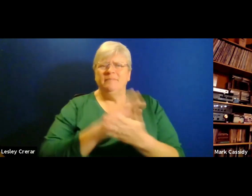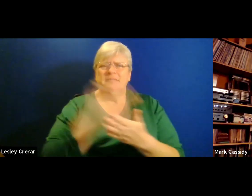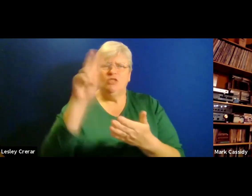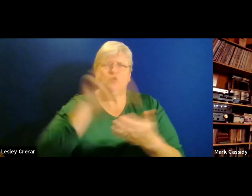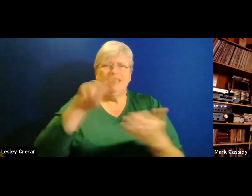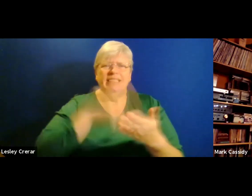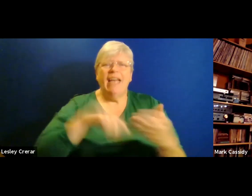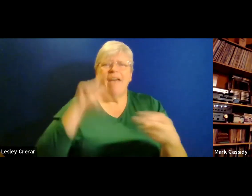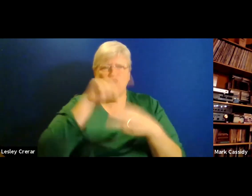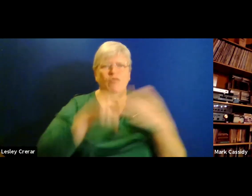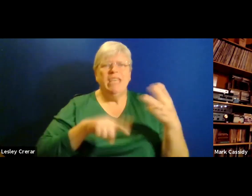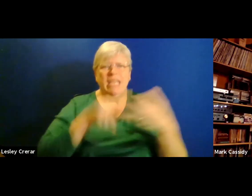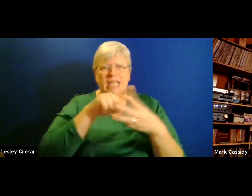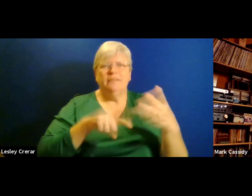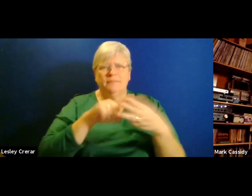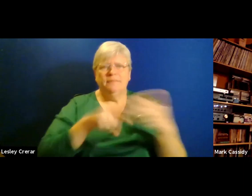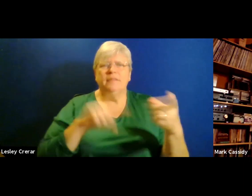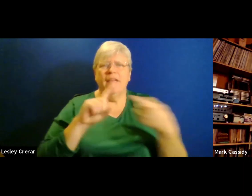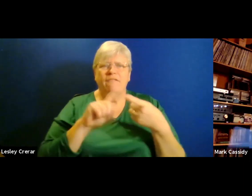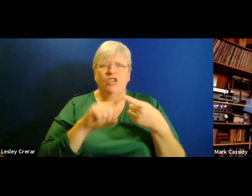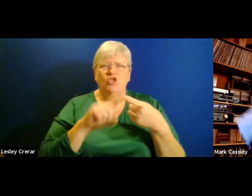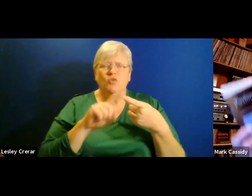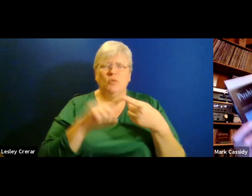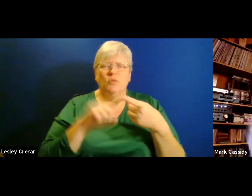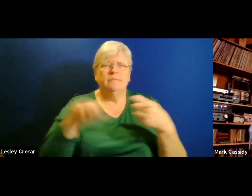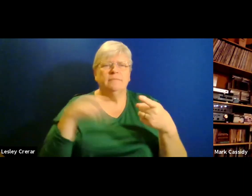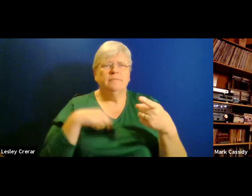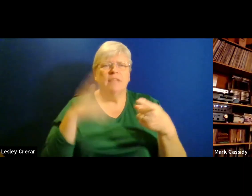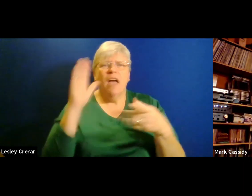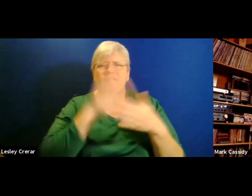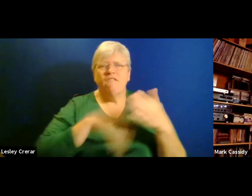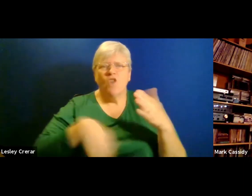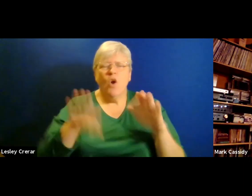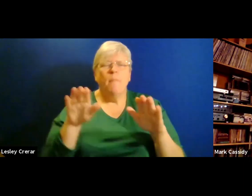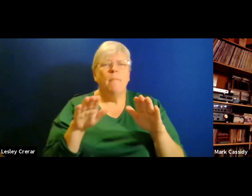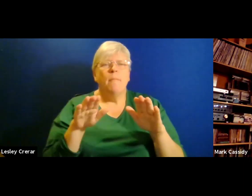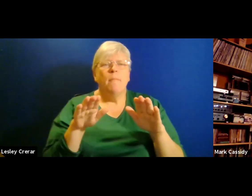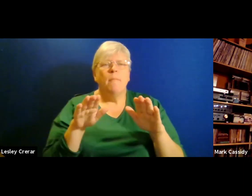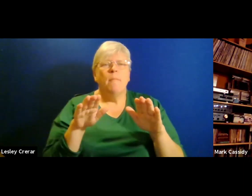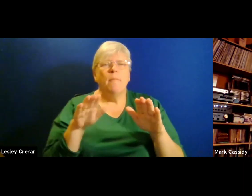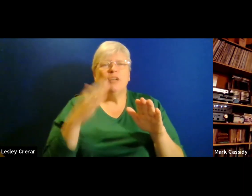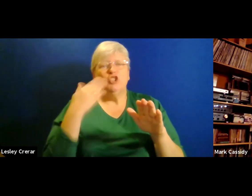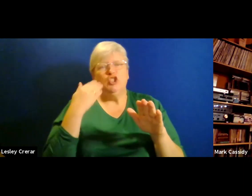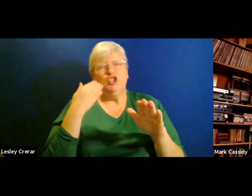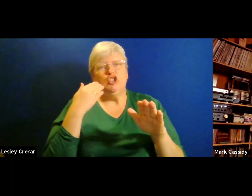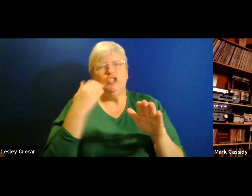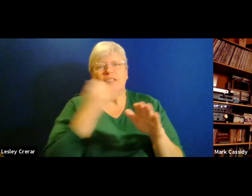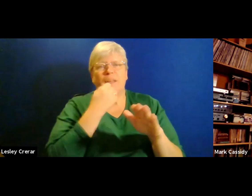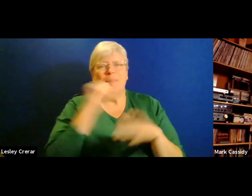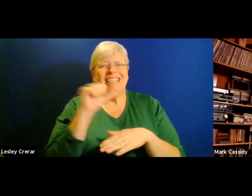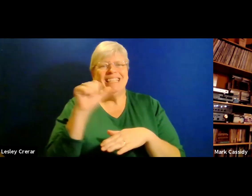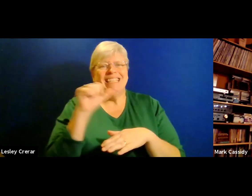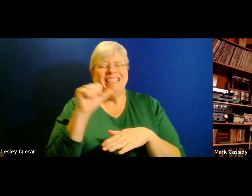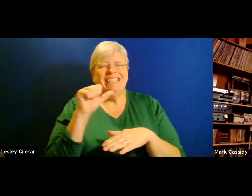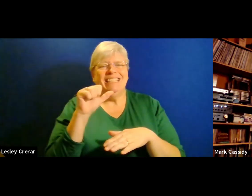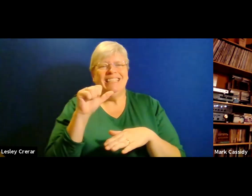three poems. And the first one I want to read is from the recent publication in May. It's